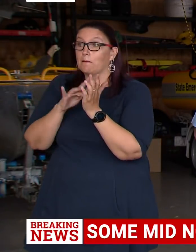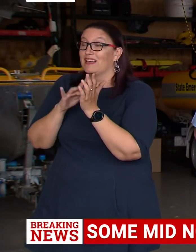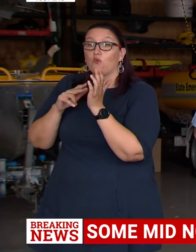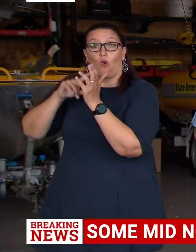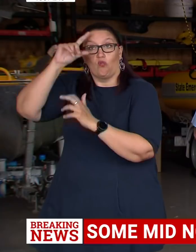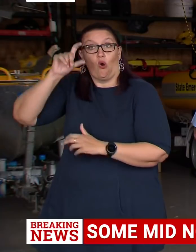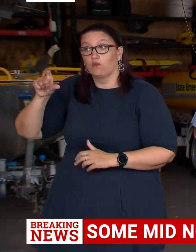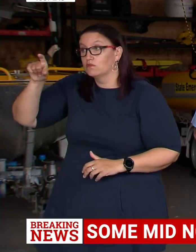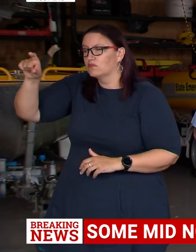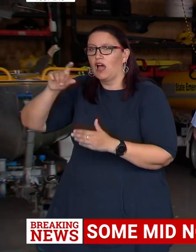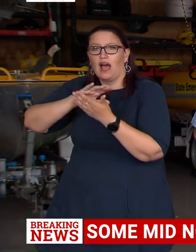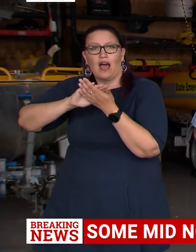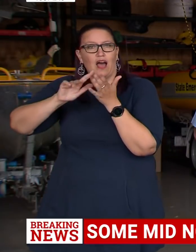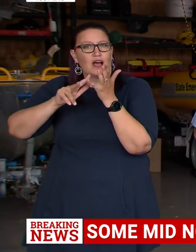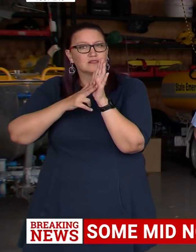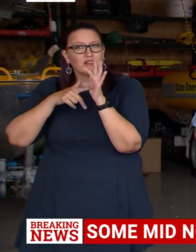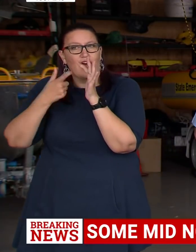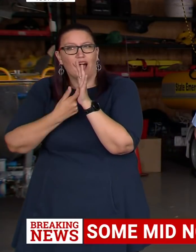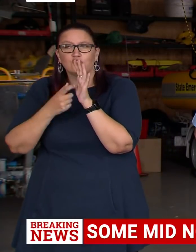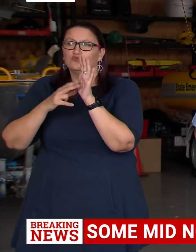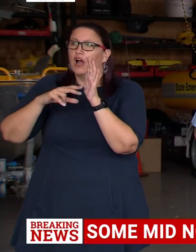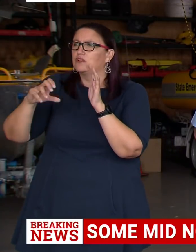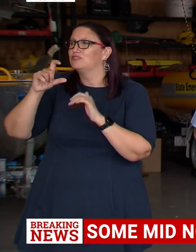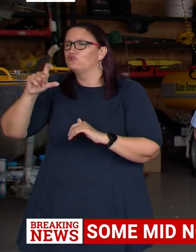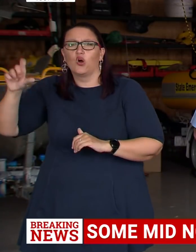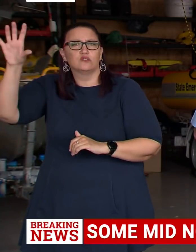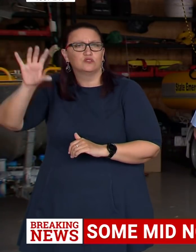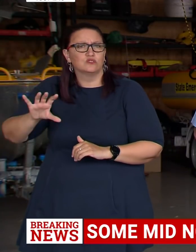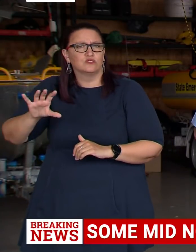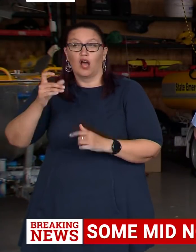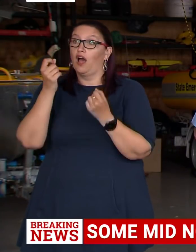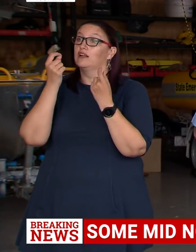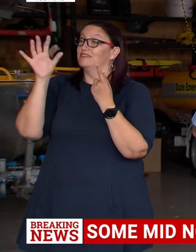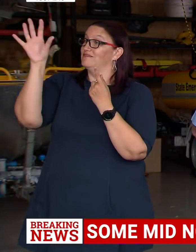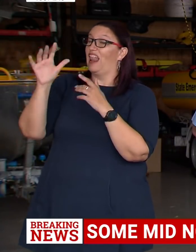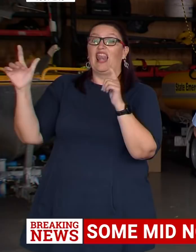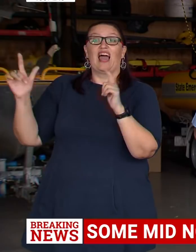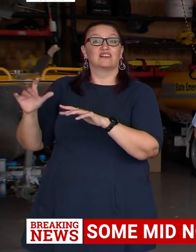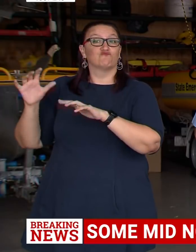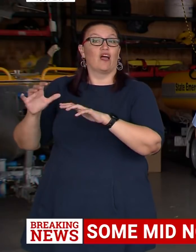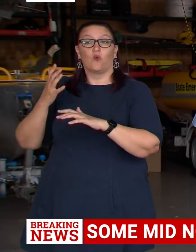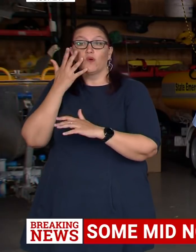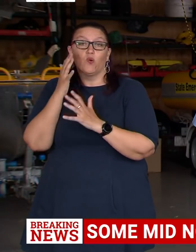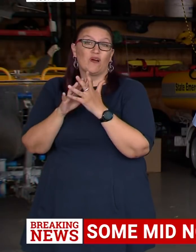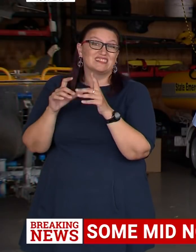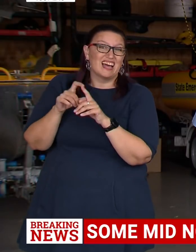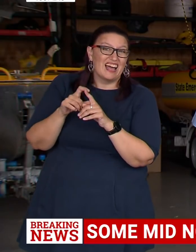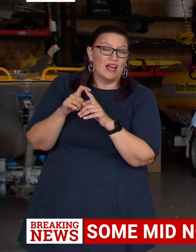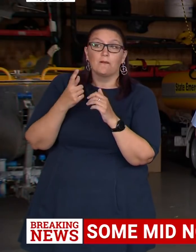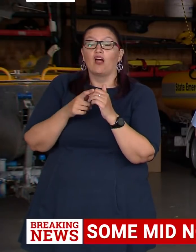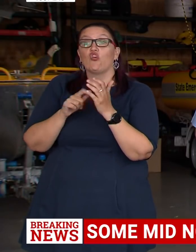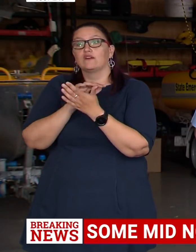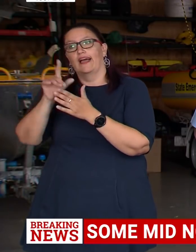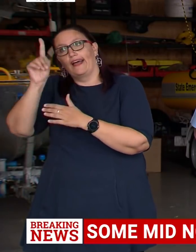rainfall and will continue to have sustained rainfall. I understand there'll be some relief on Wednesday on the weather forecast with, again, some rain on Thursday. And